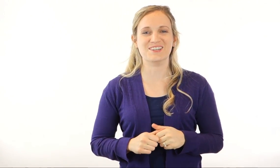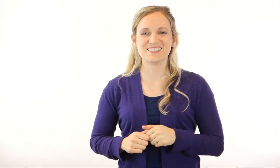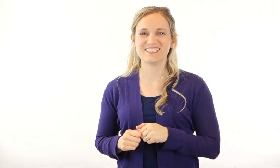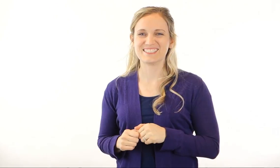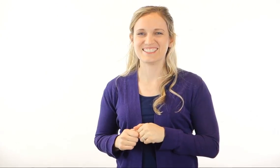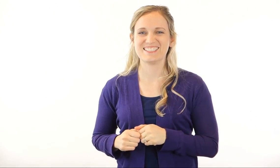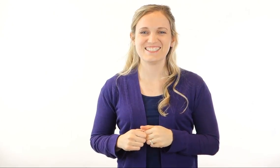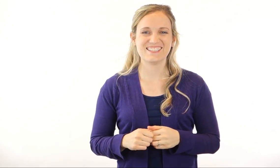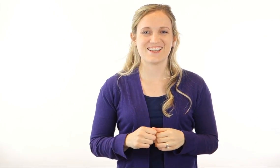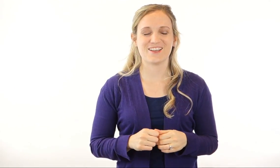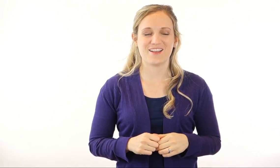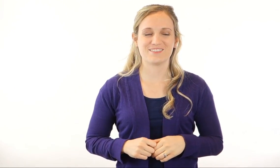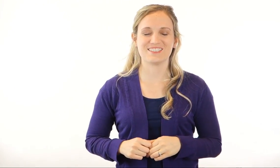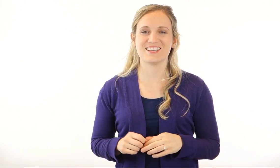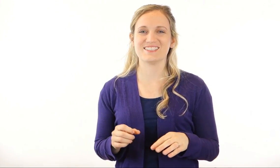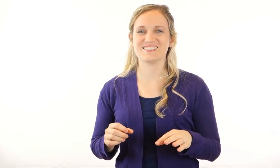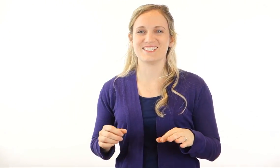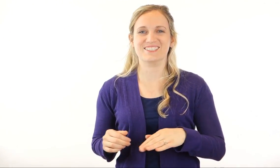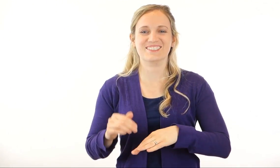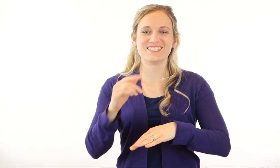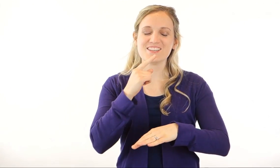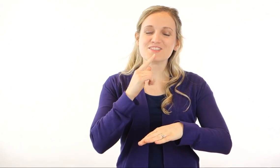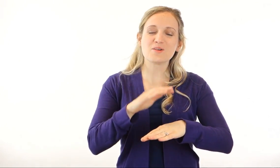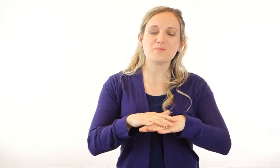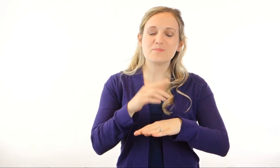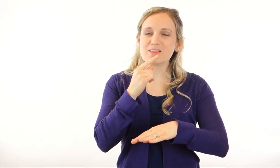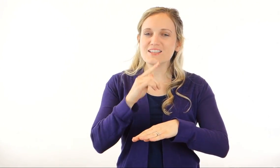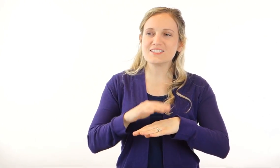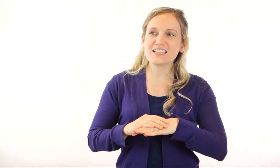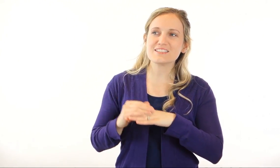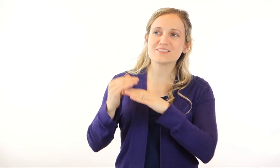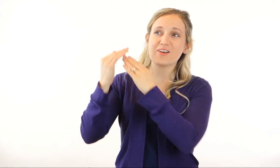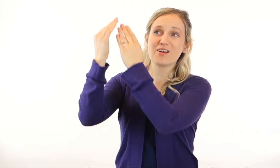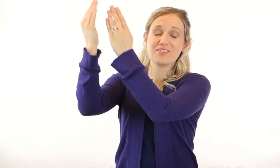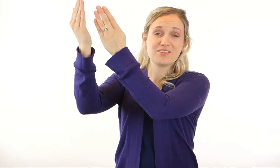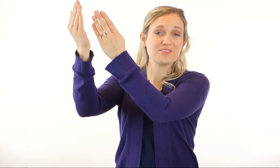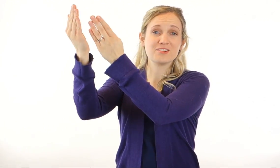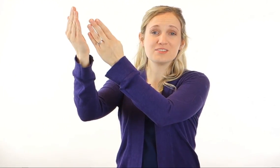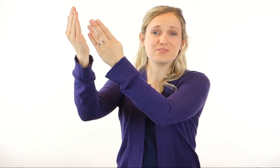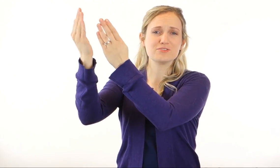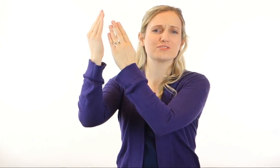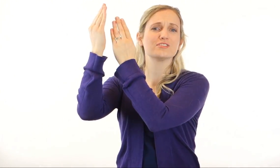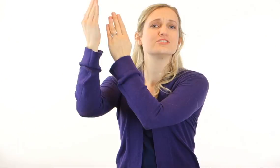I've seen that done too. So, blessings, they're there in the future. They're in